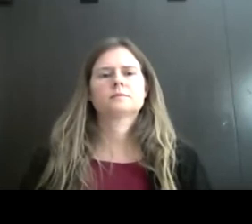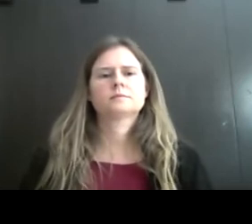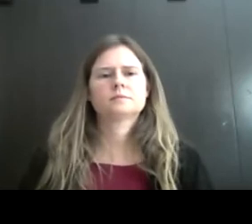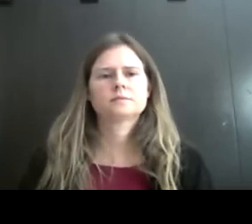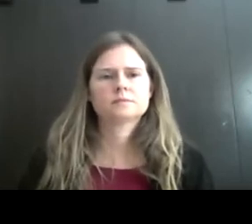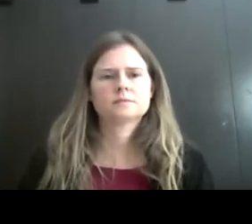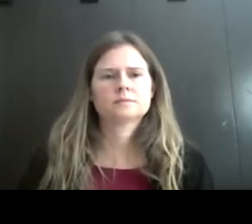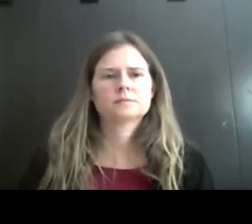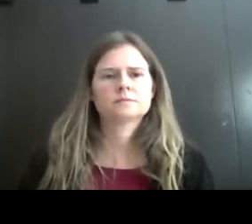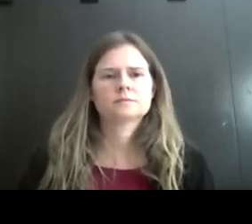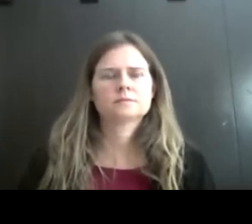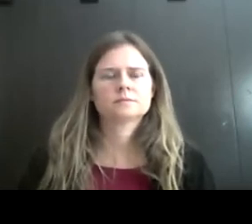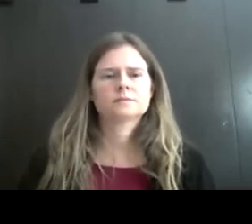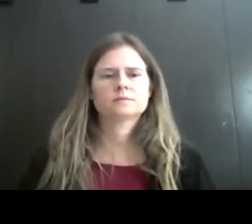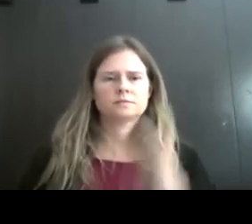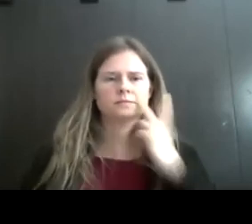That one down there on the bottom.